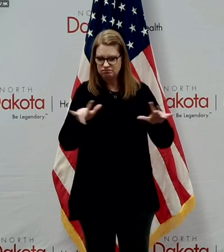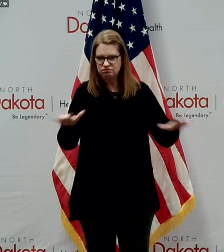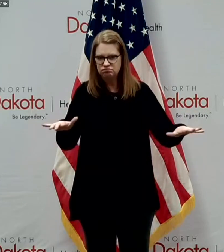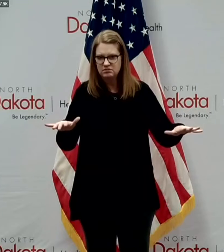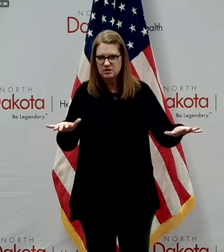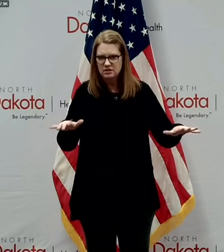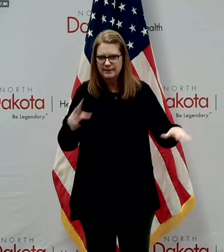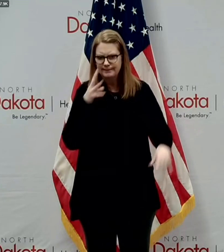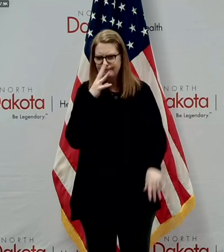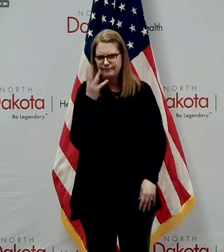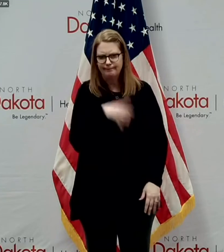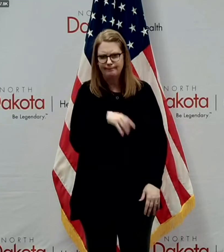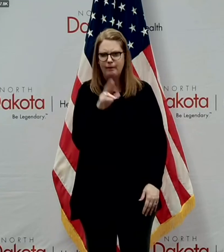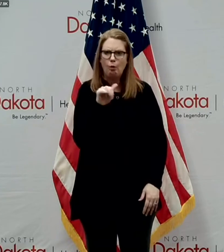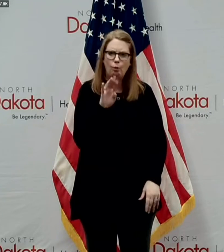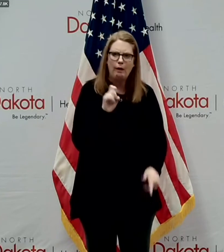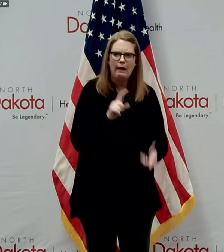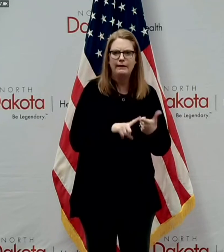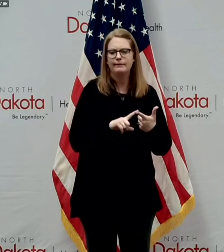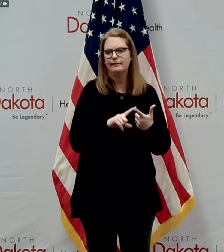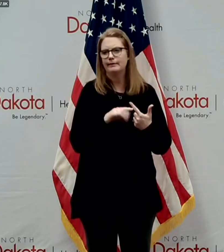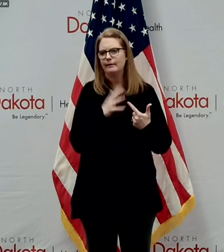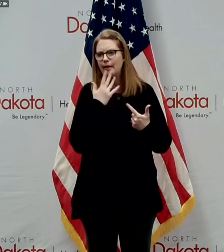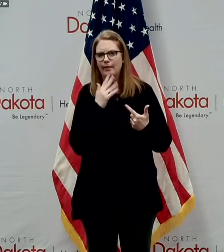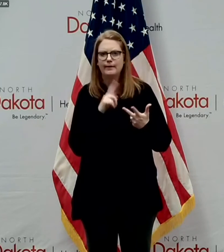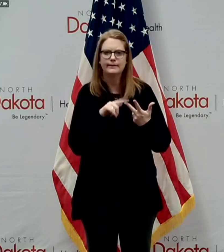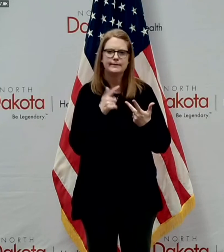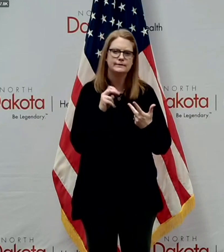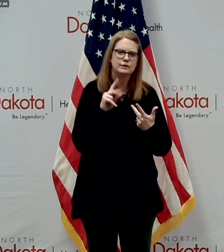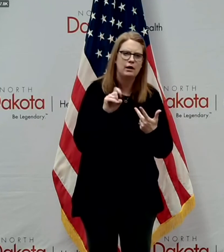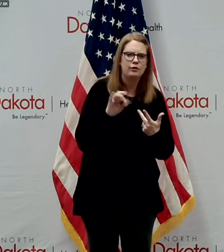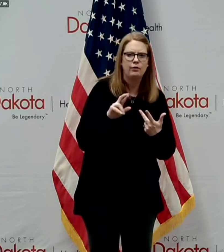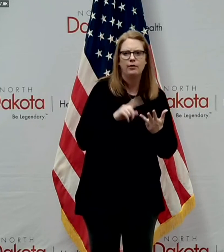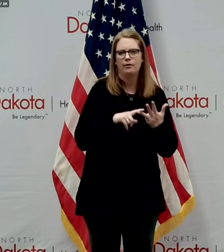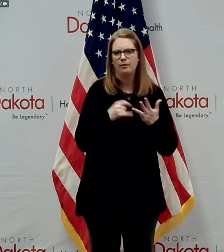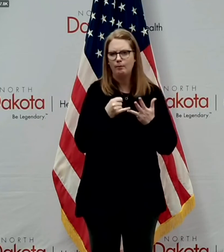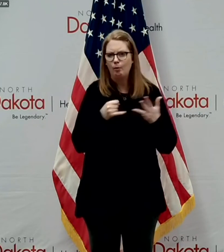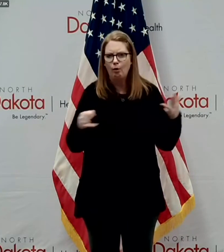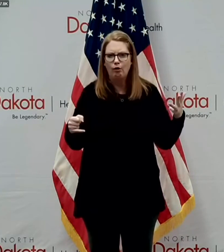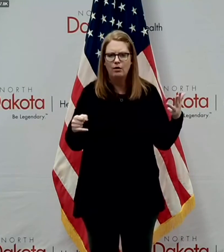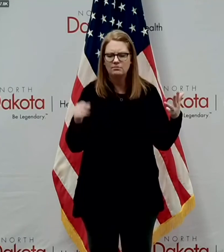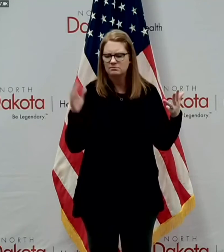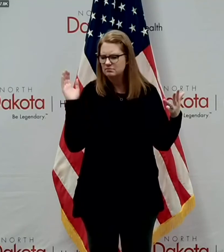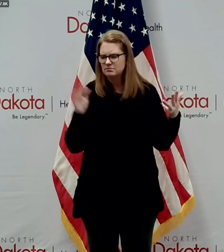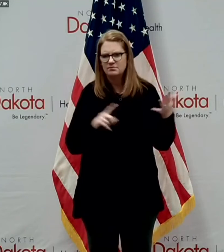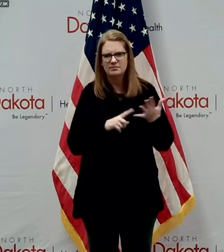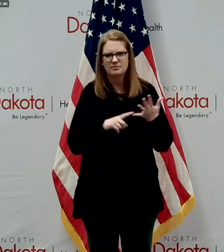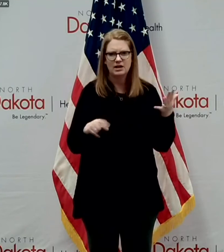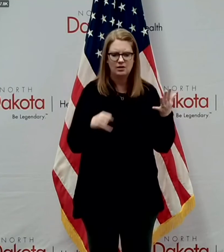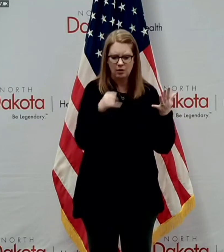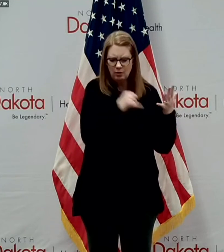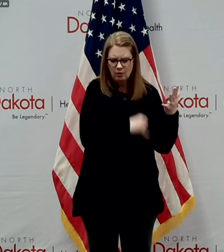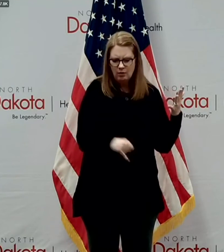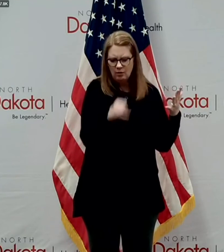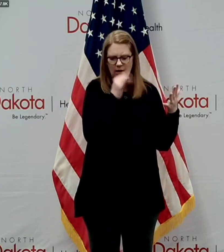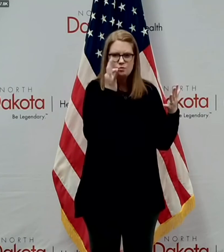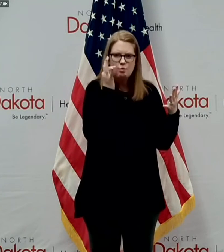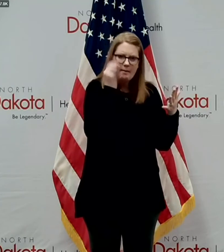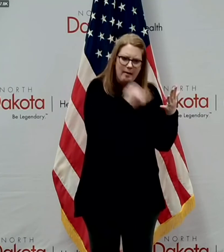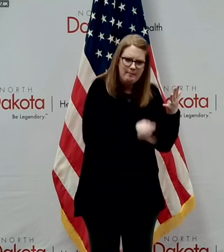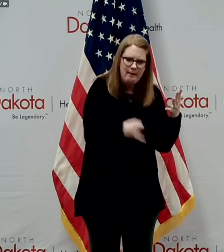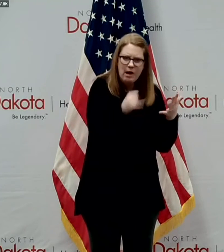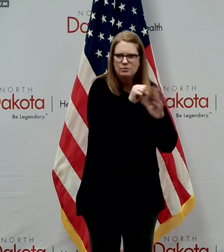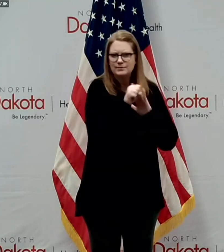race, does not see ethnicity, does not see gender, does not see a border, does not see a tribal boundary or a state boundary.